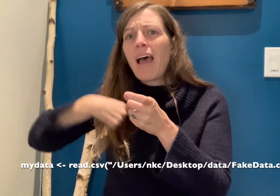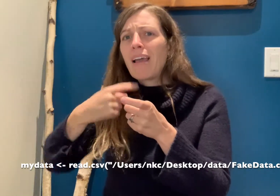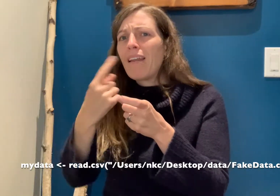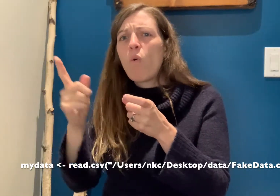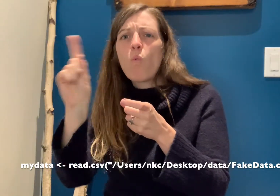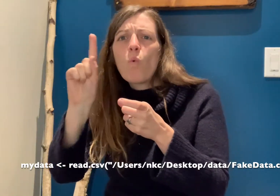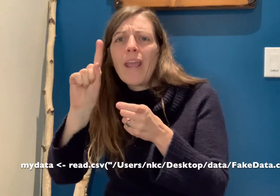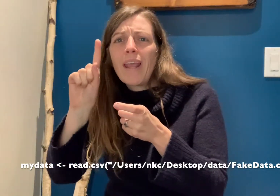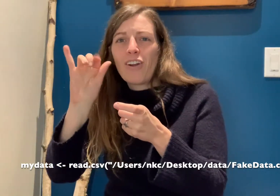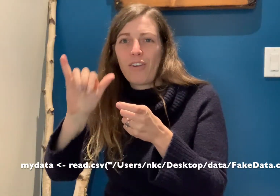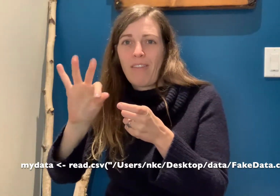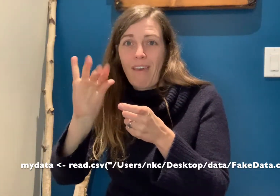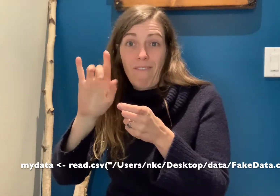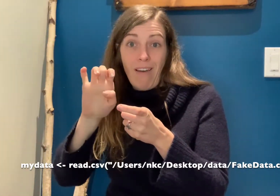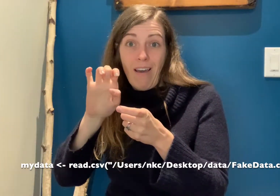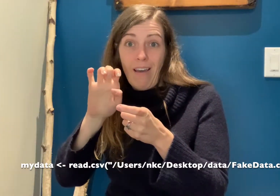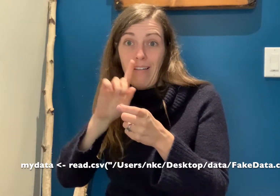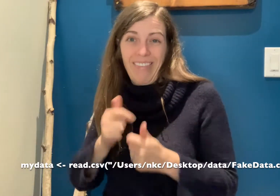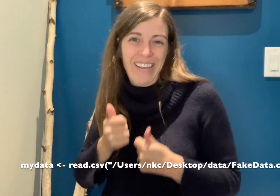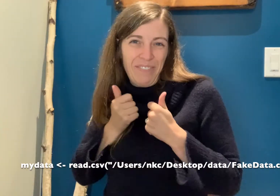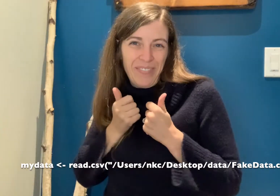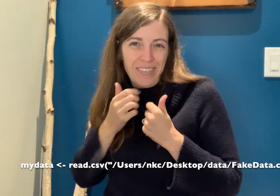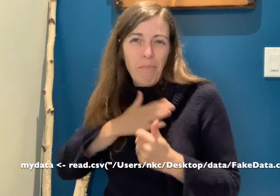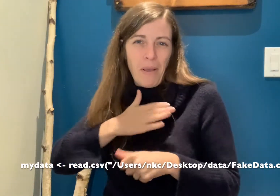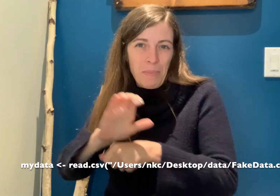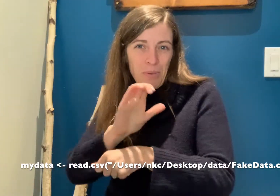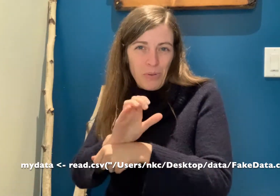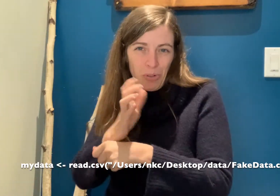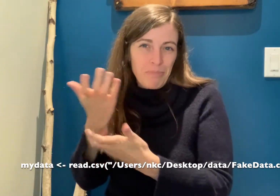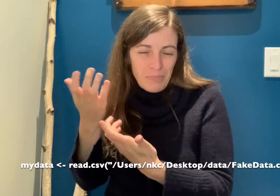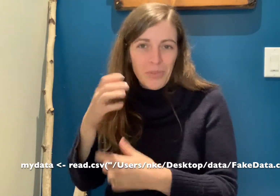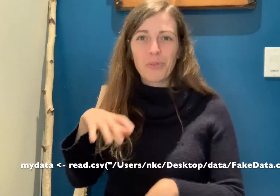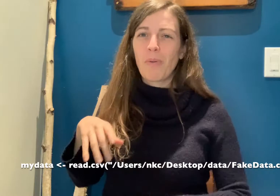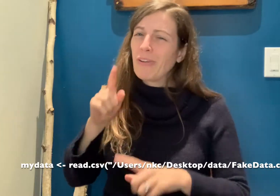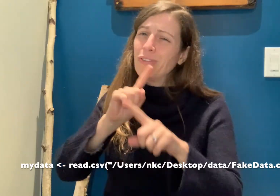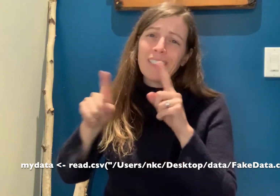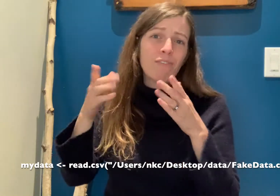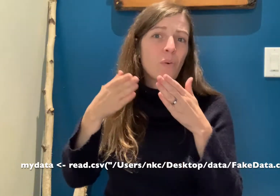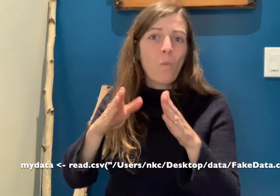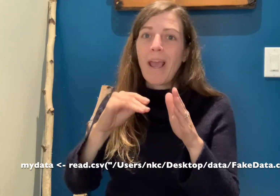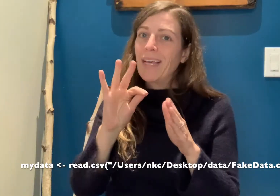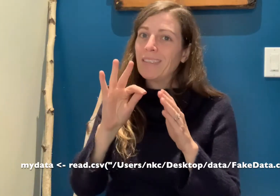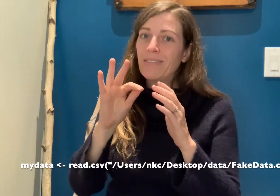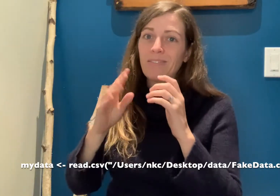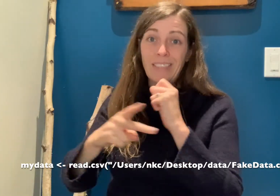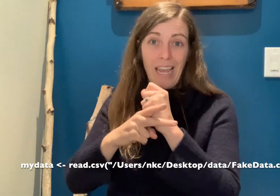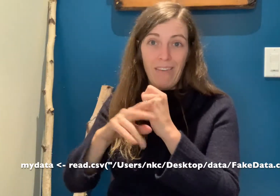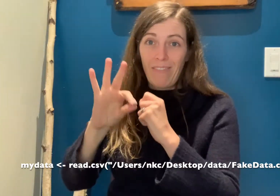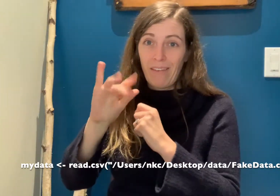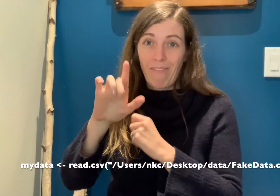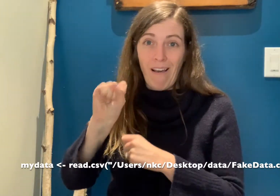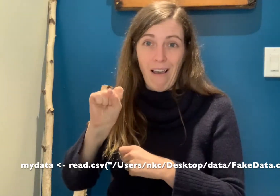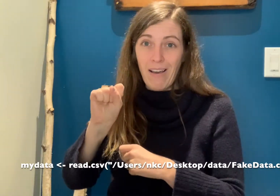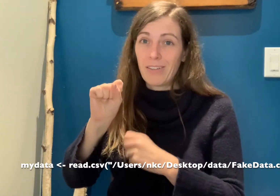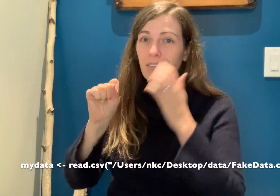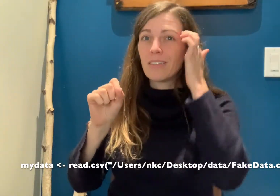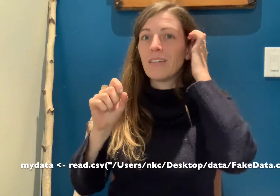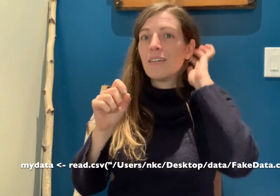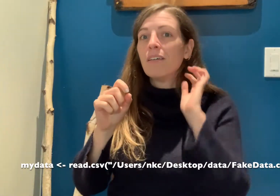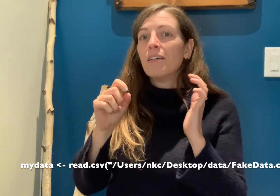have parentheses. And inside this function, what it's expecting is for me to tell it where that file is. So I can